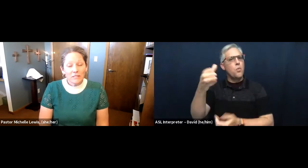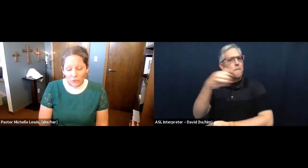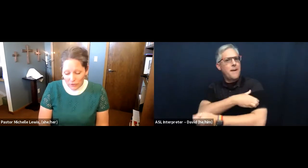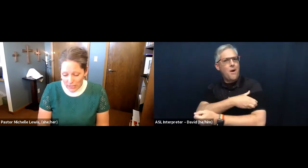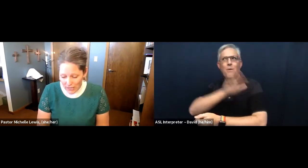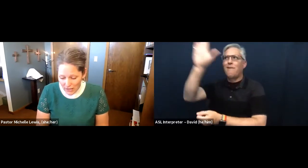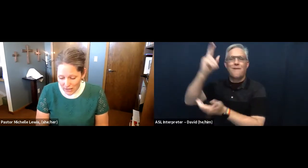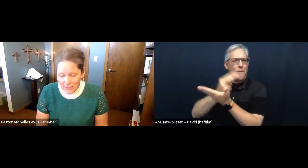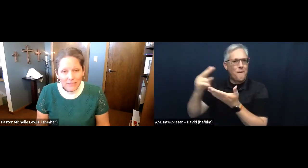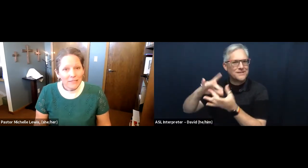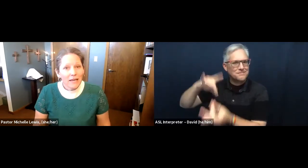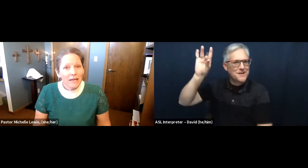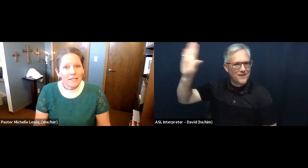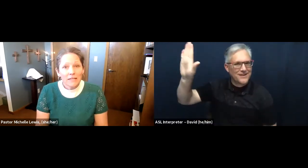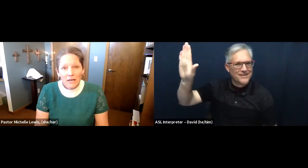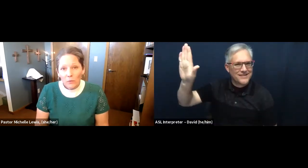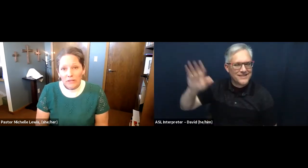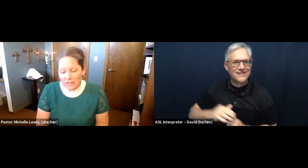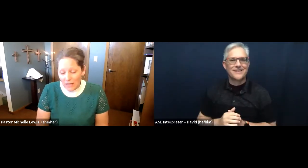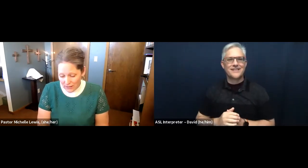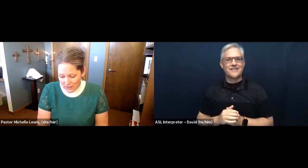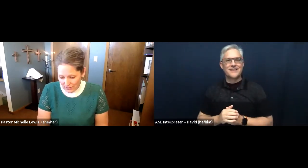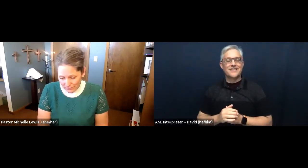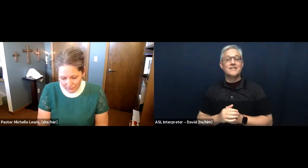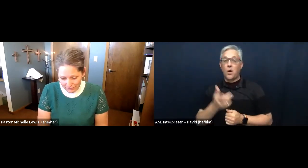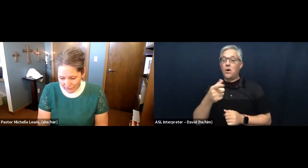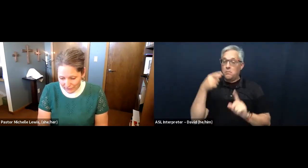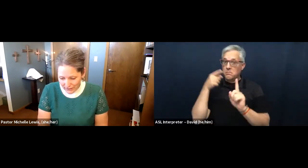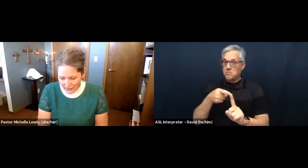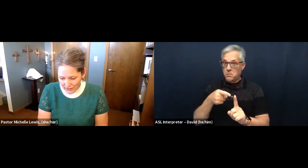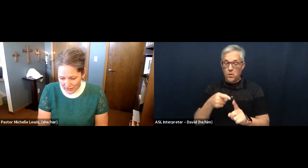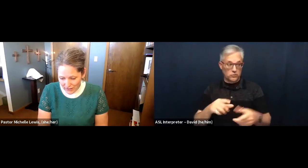The story doesn't end with death.